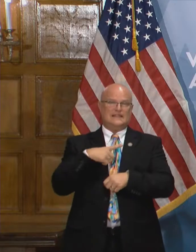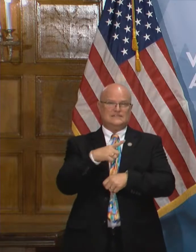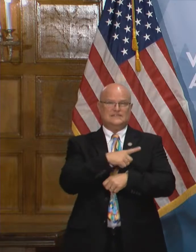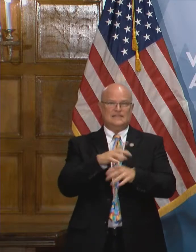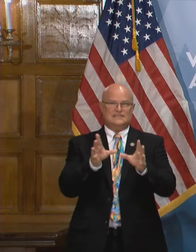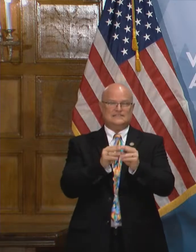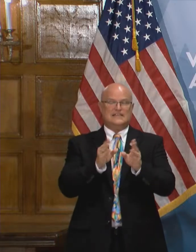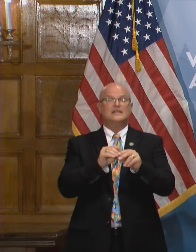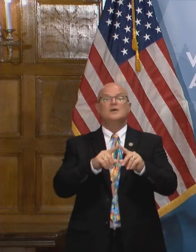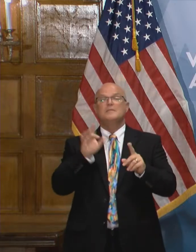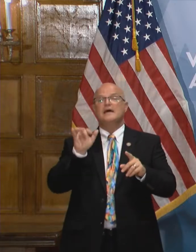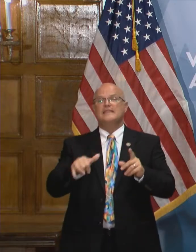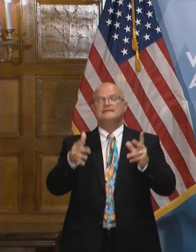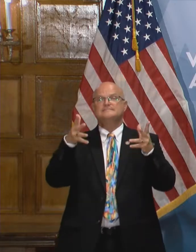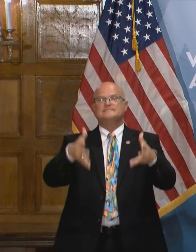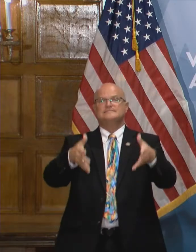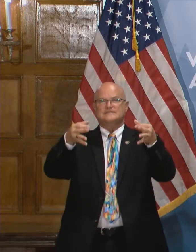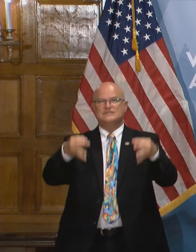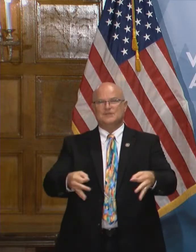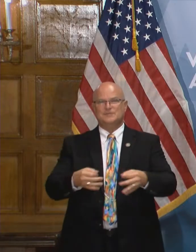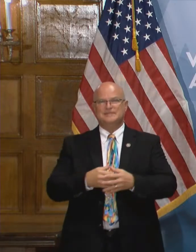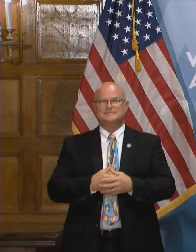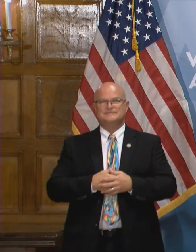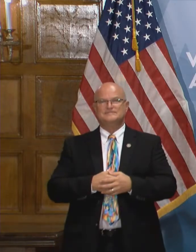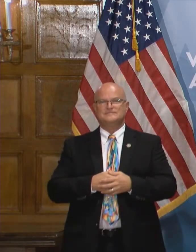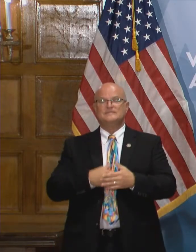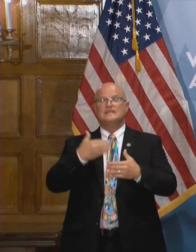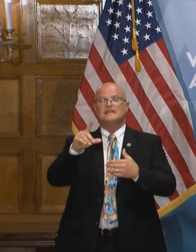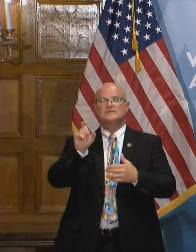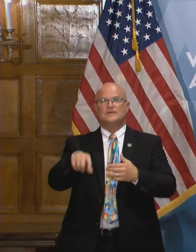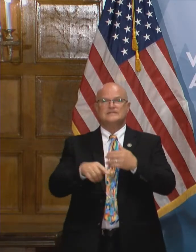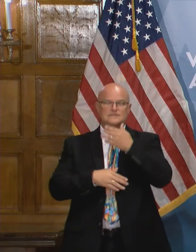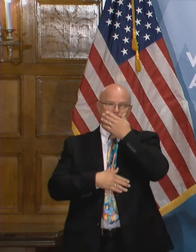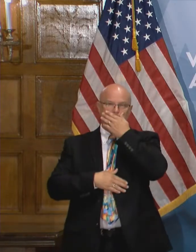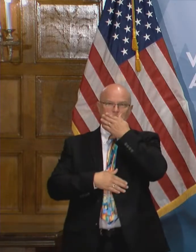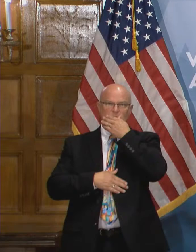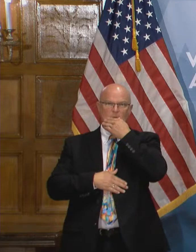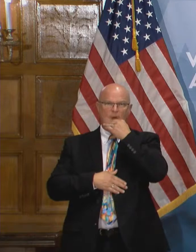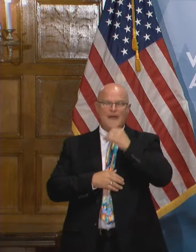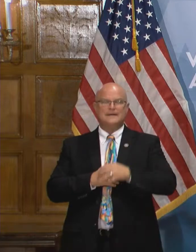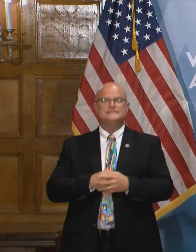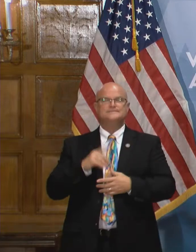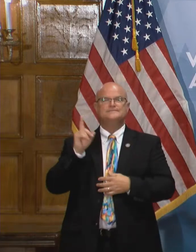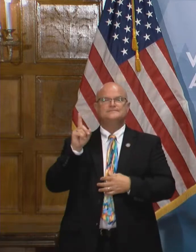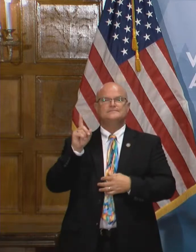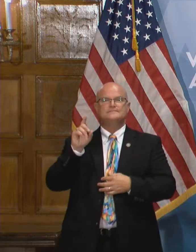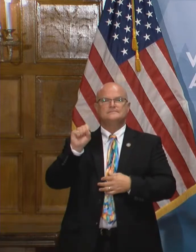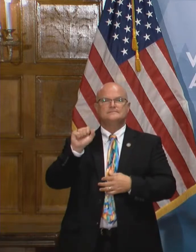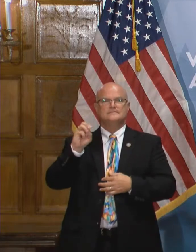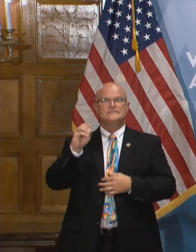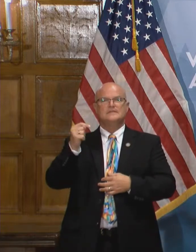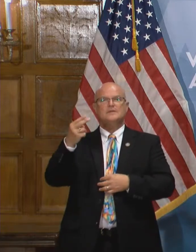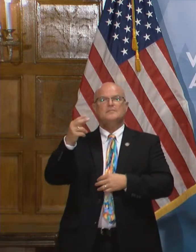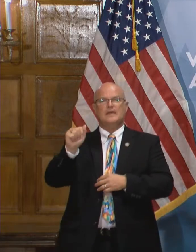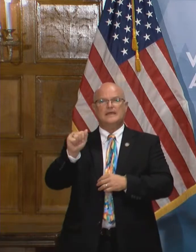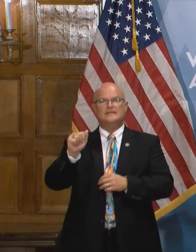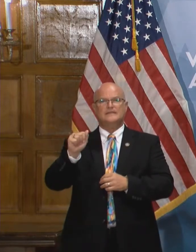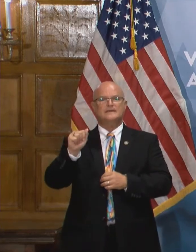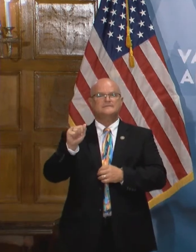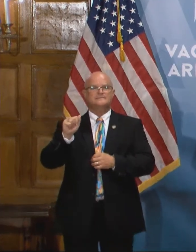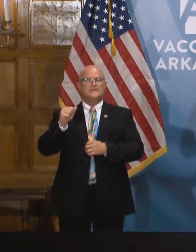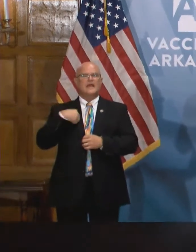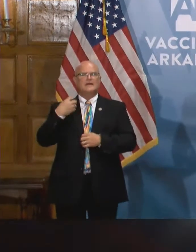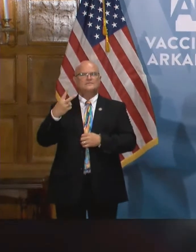session, but that remains to be determined. Next question. Hi, Governor. This is Samantha with KNWA. I also have